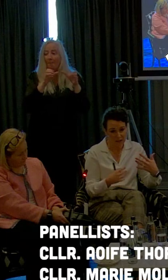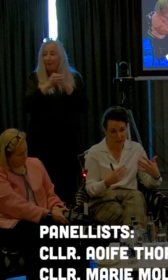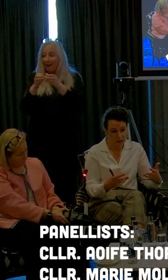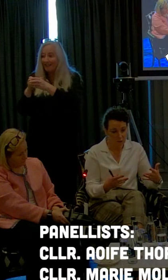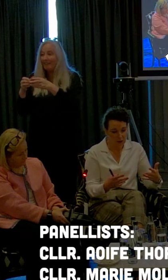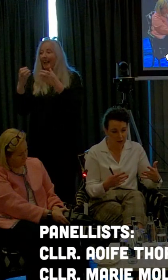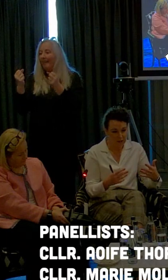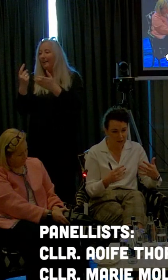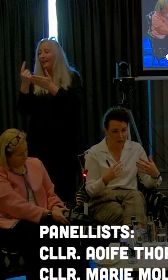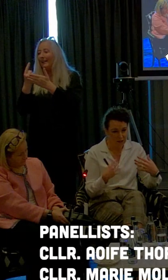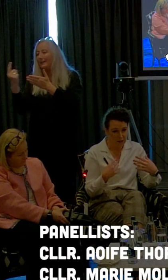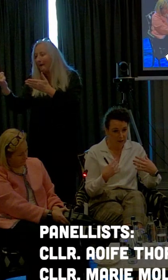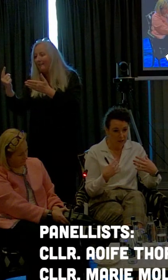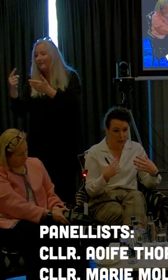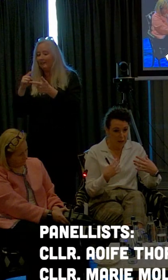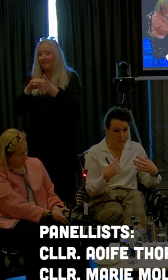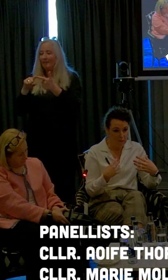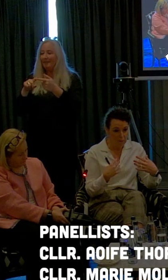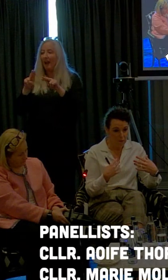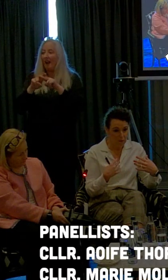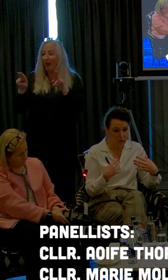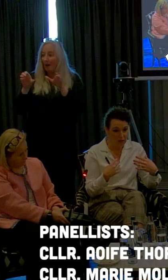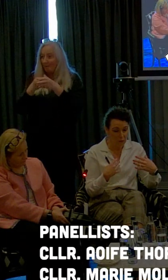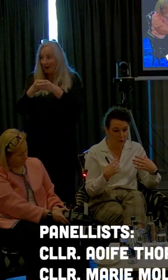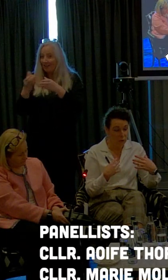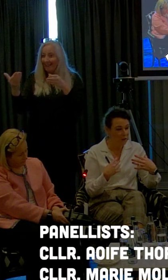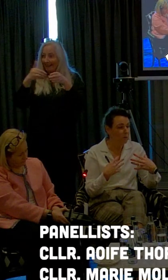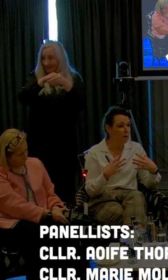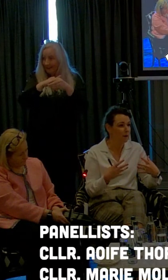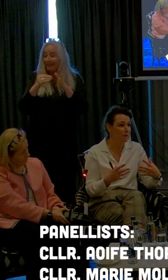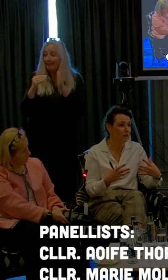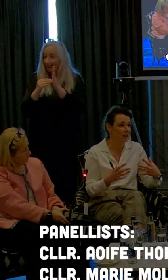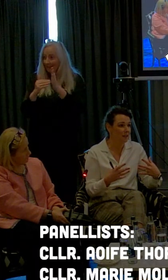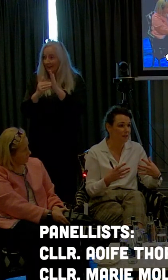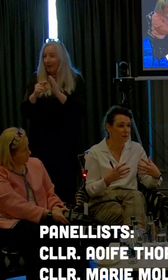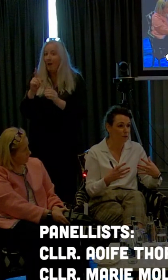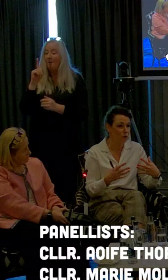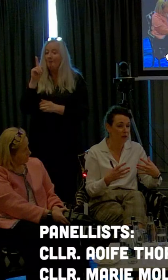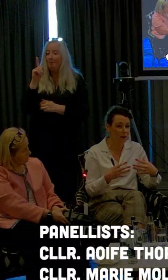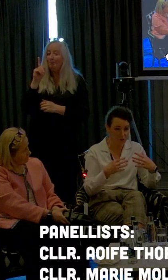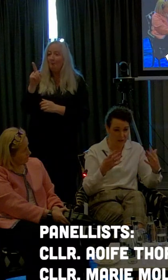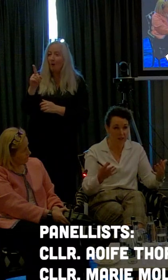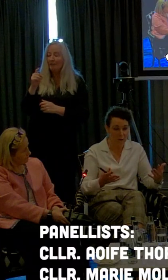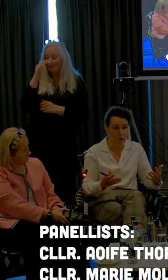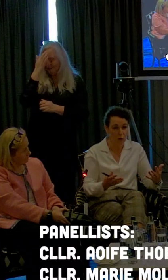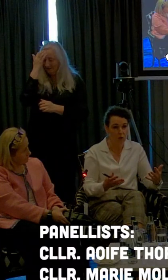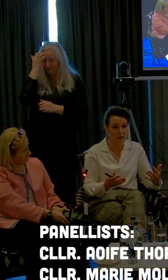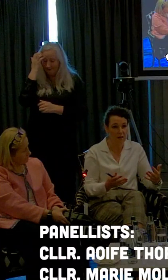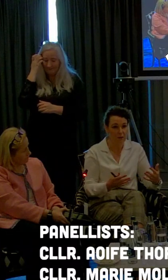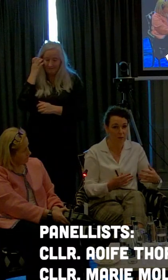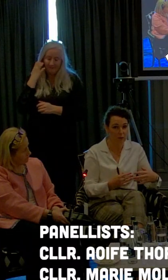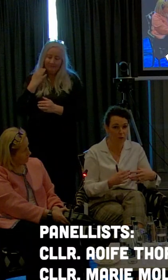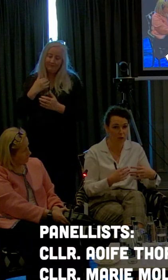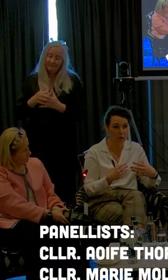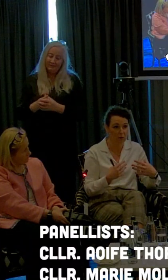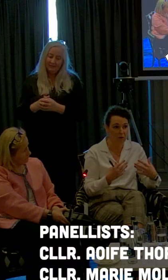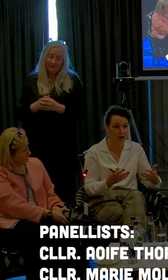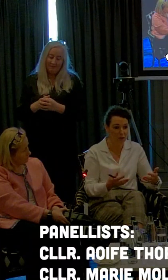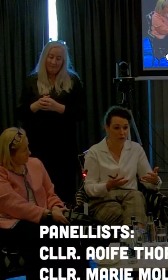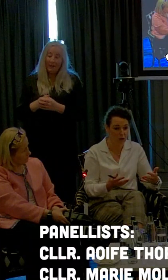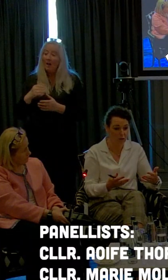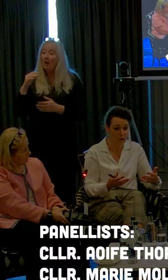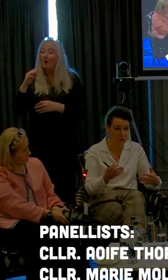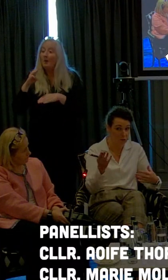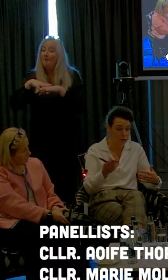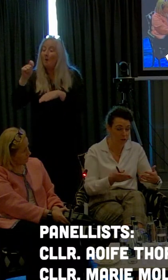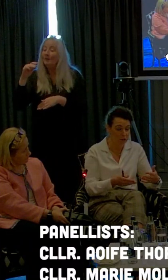independents, non-parties. What I would say probably about that is the most obviously, and we know it anyway, but the most important part